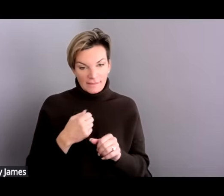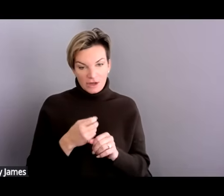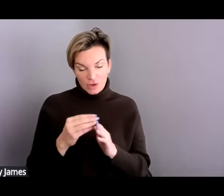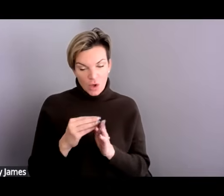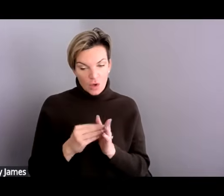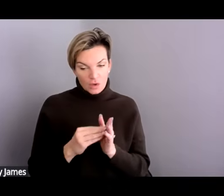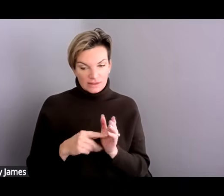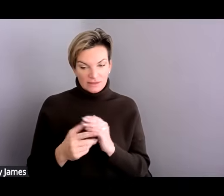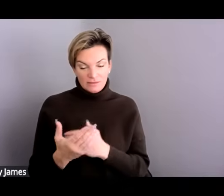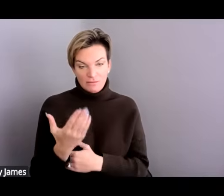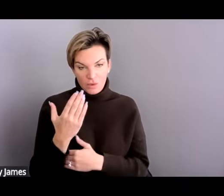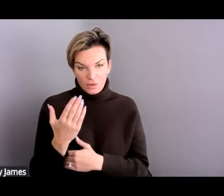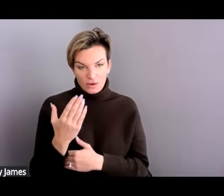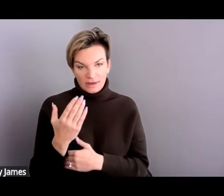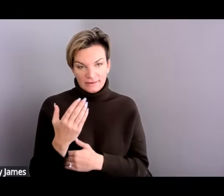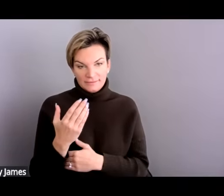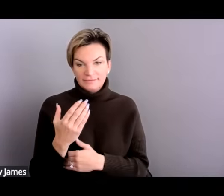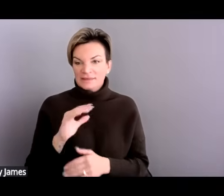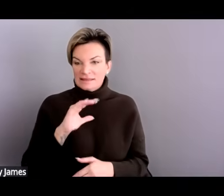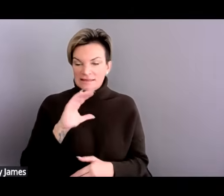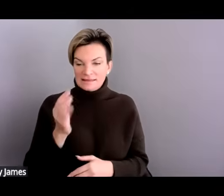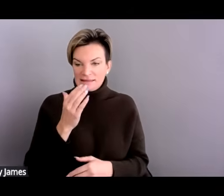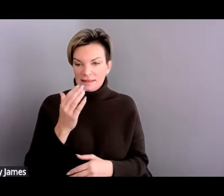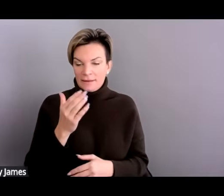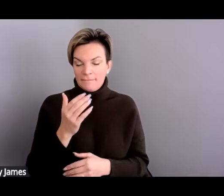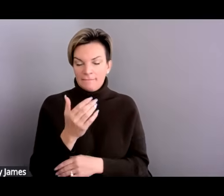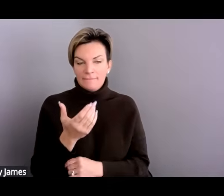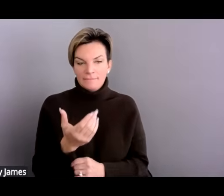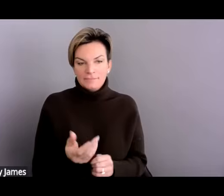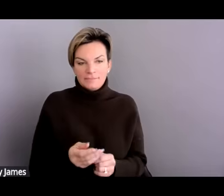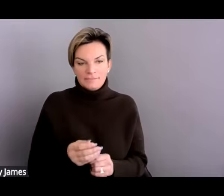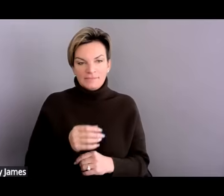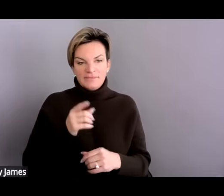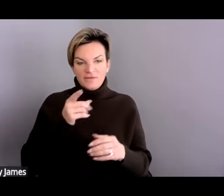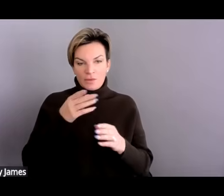that it seems to me that if